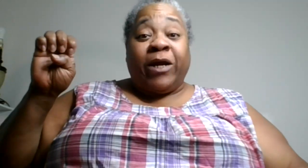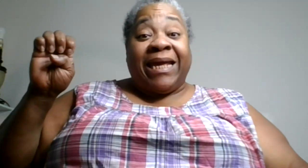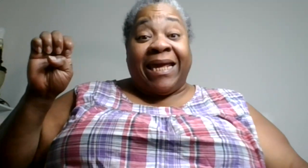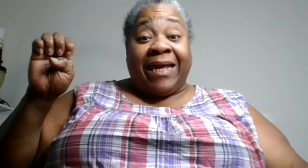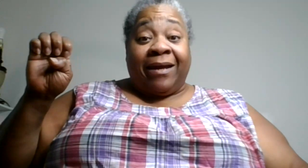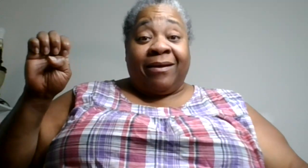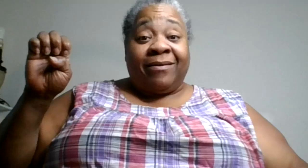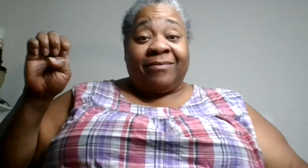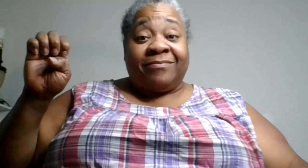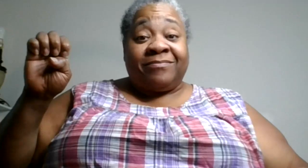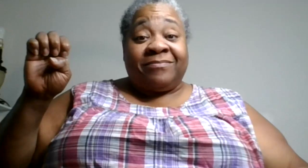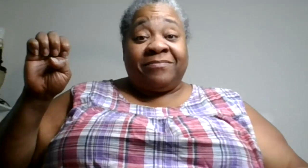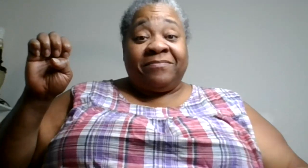E.